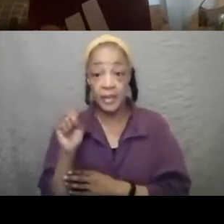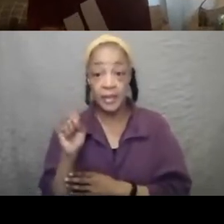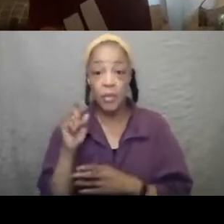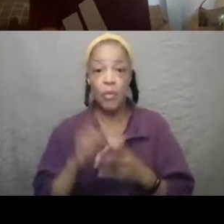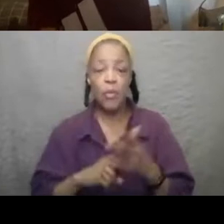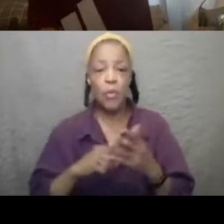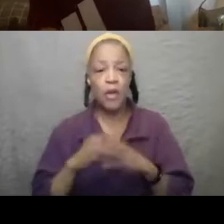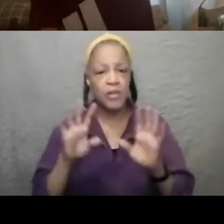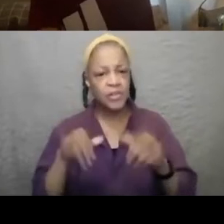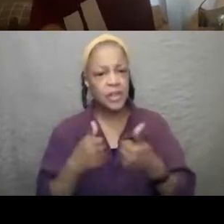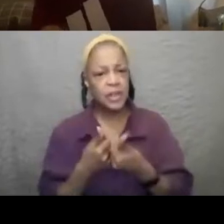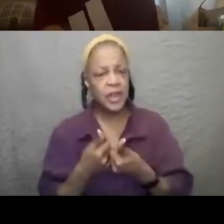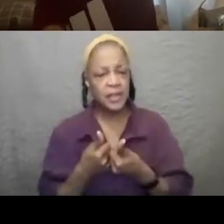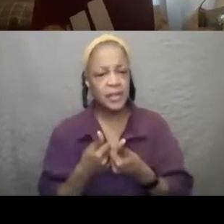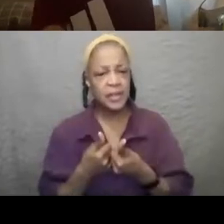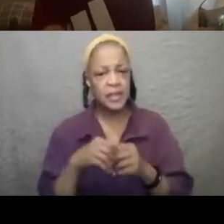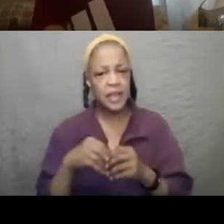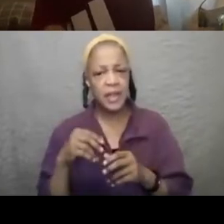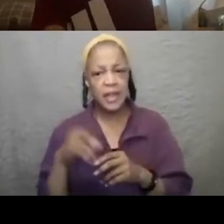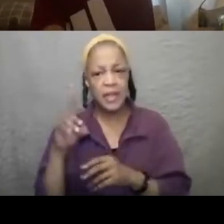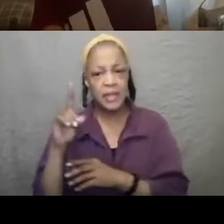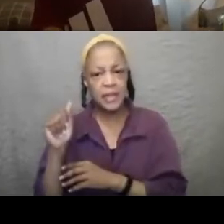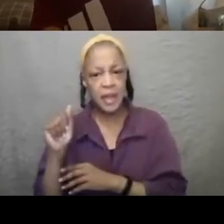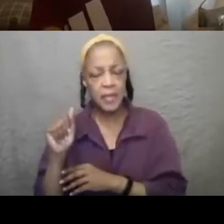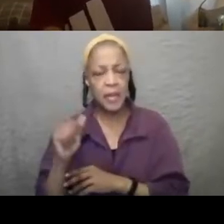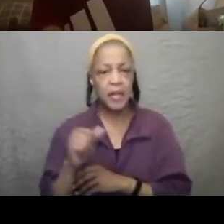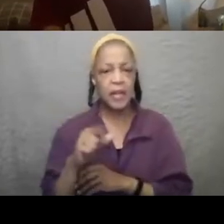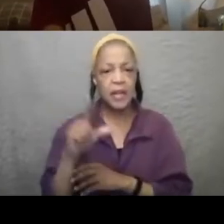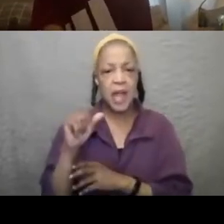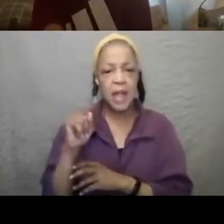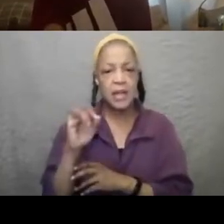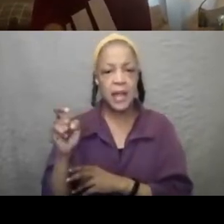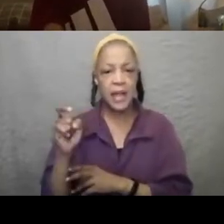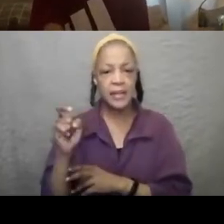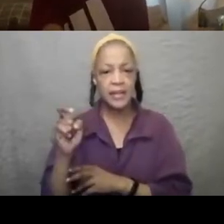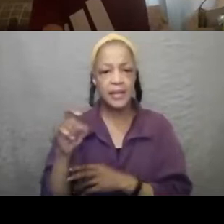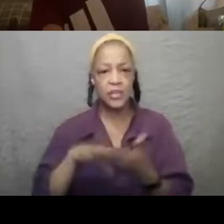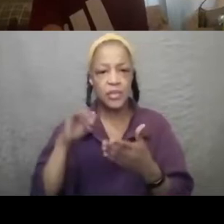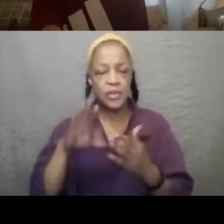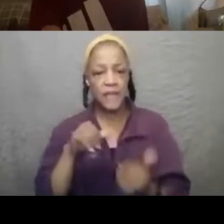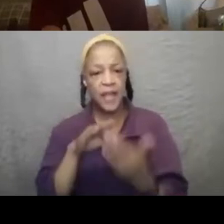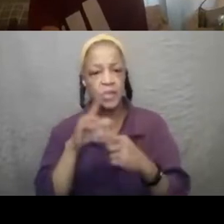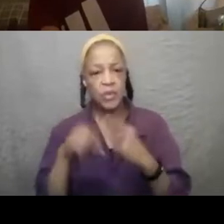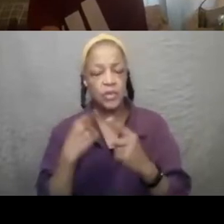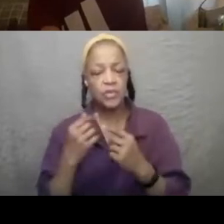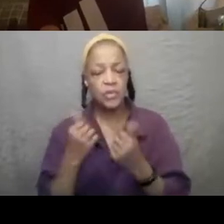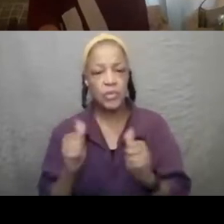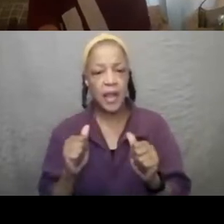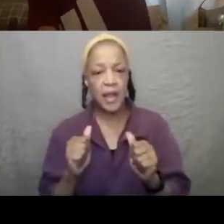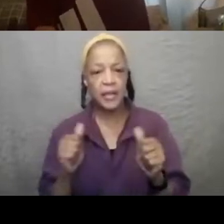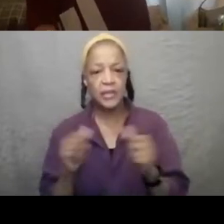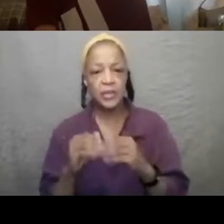the challenges that disabled Latinx identifying students face when trying to move into higher education?